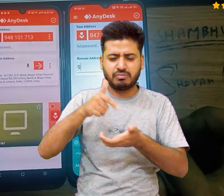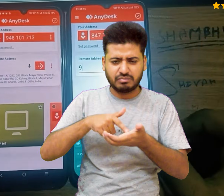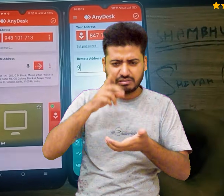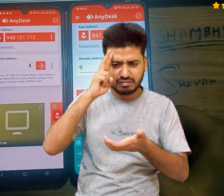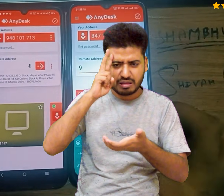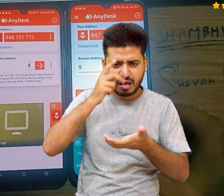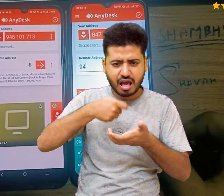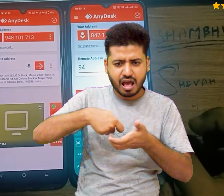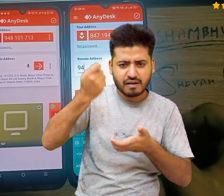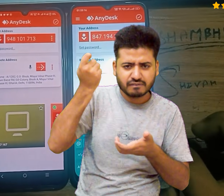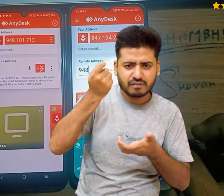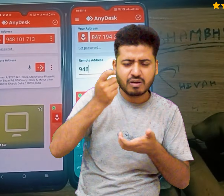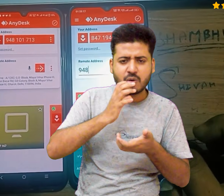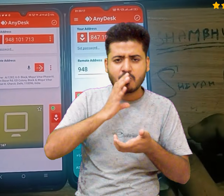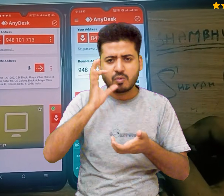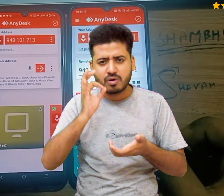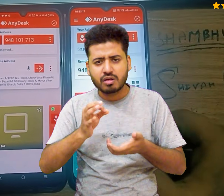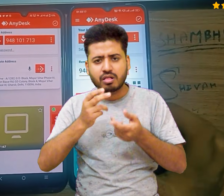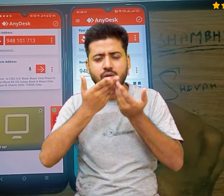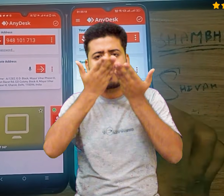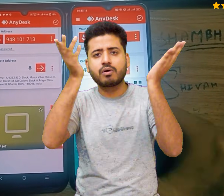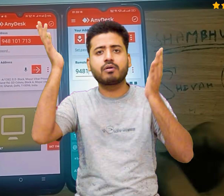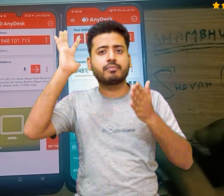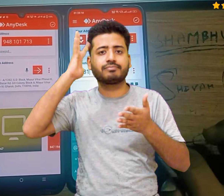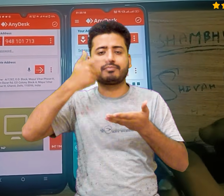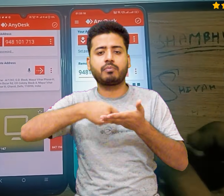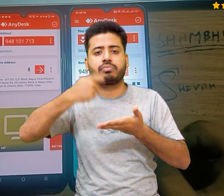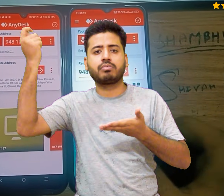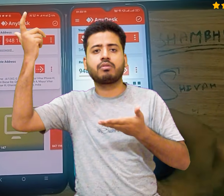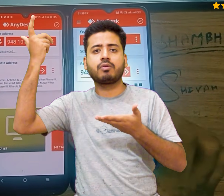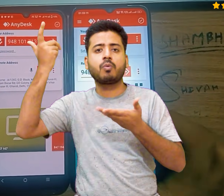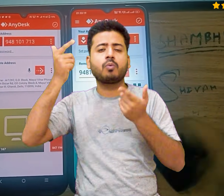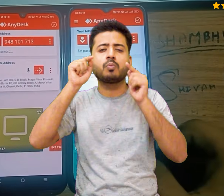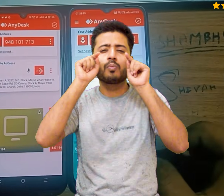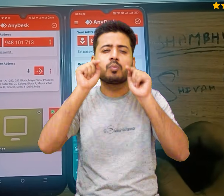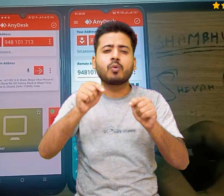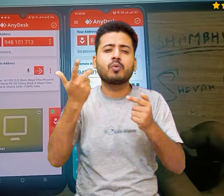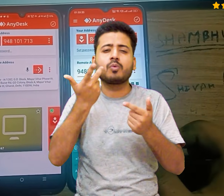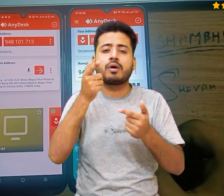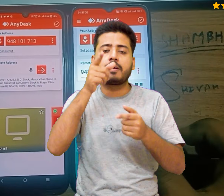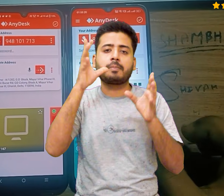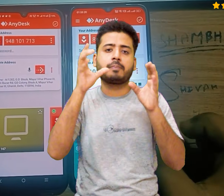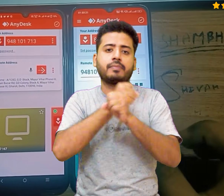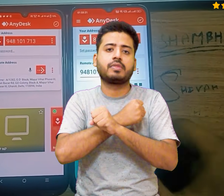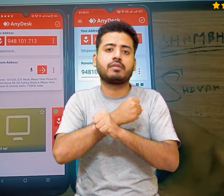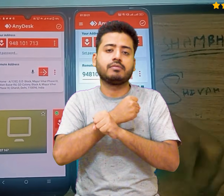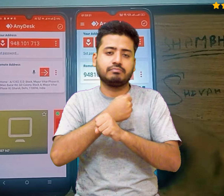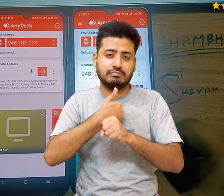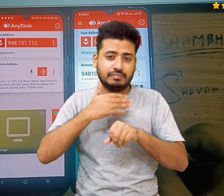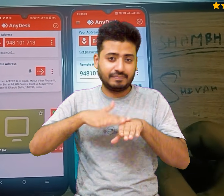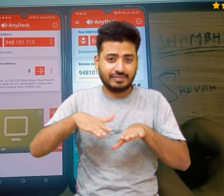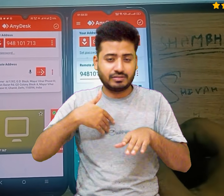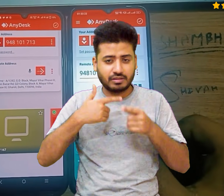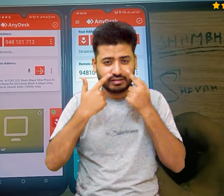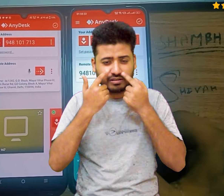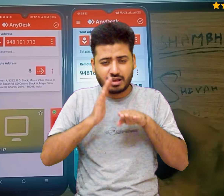your SIM is swapped, you lose the ability to make or receive calls and texts from your phone number, which can be especially problematic